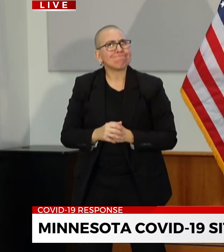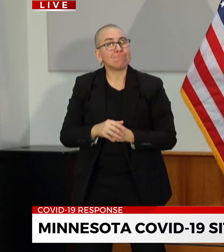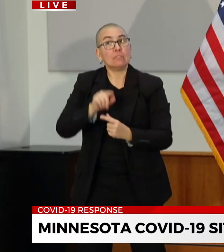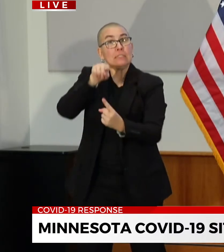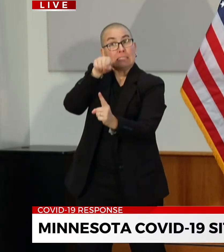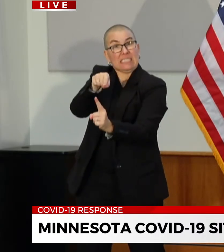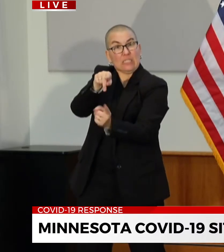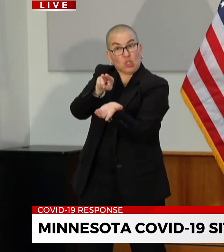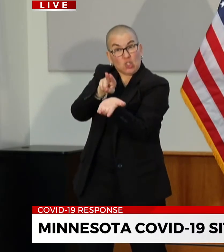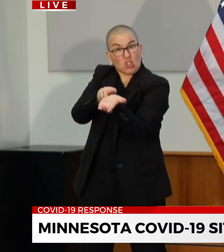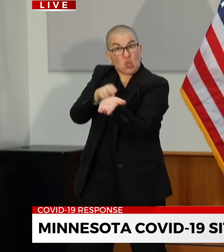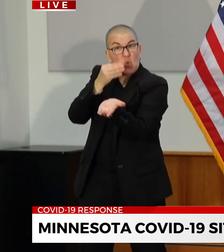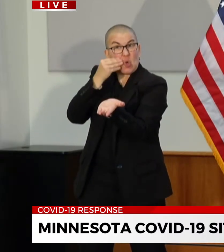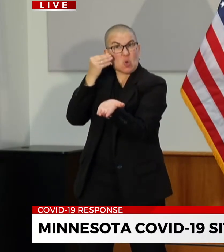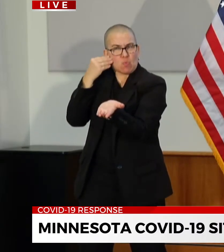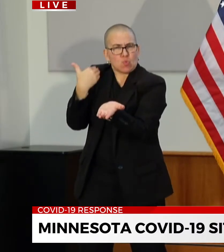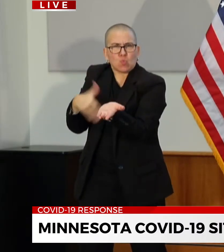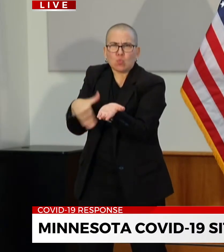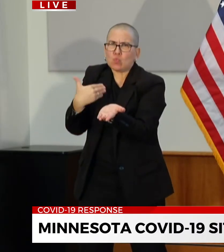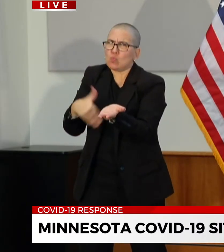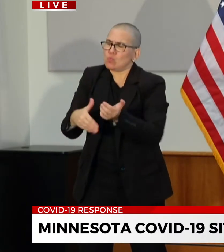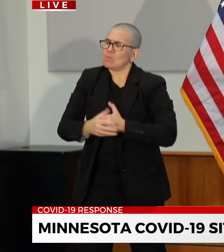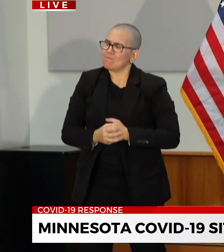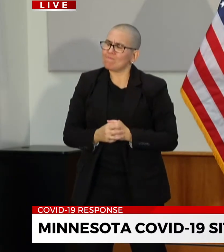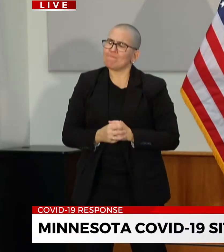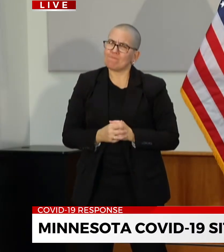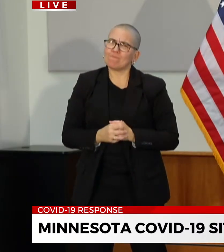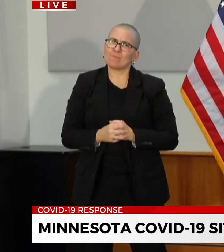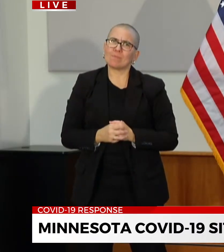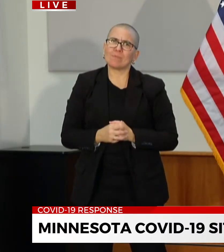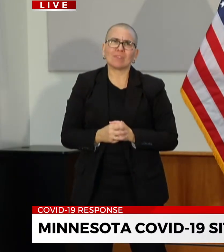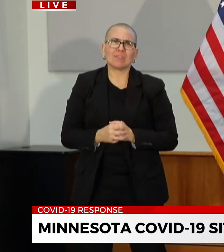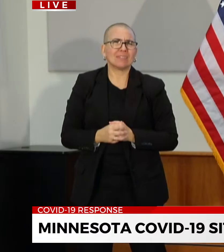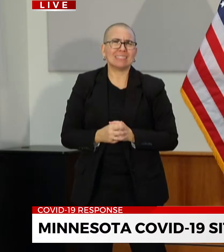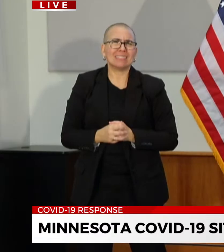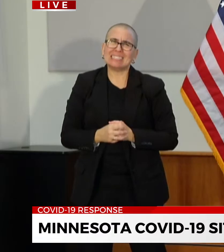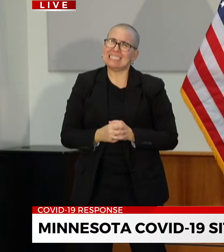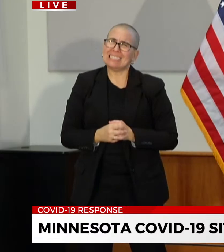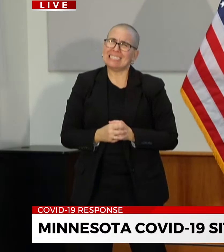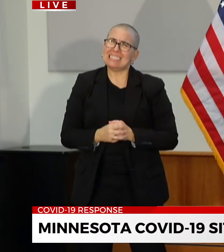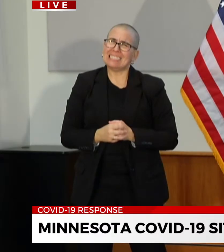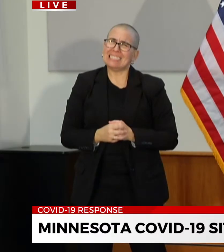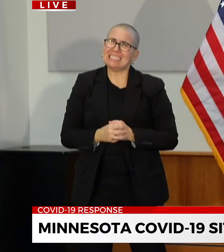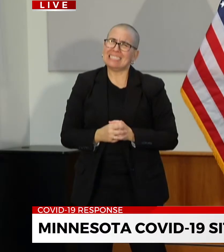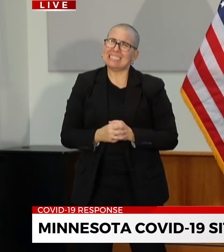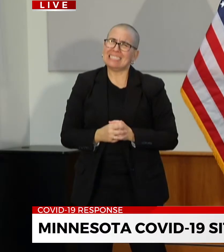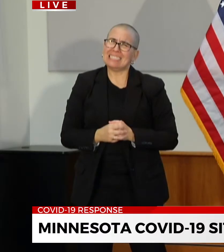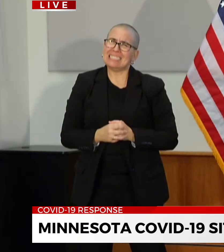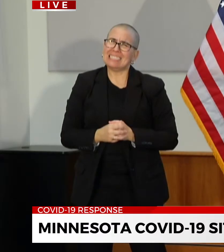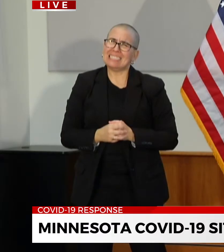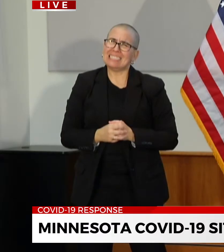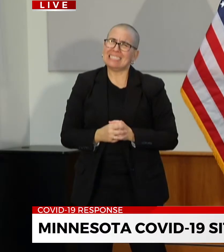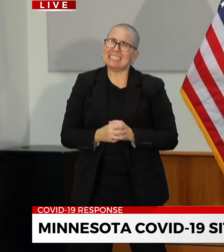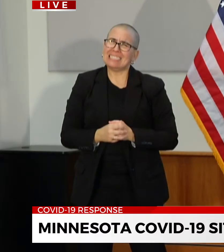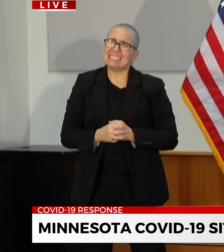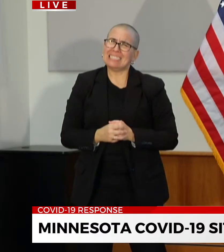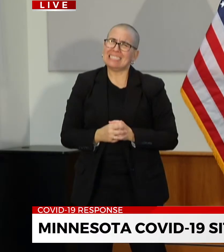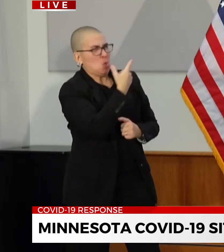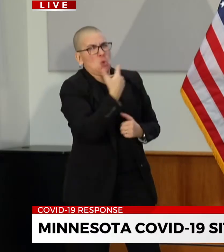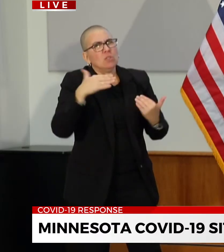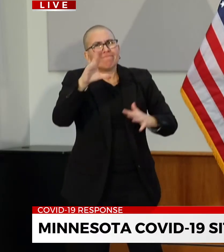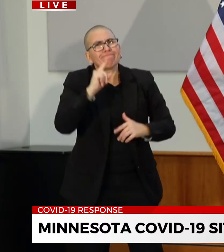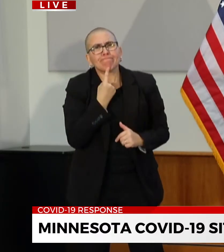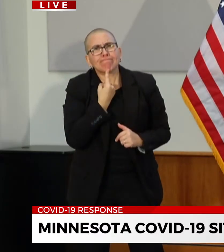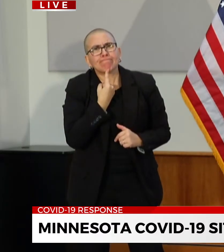you just a few minutes ago. But this really significant increase here, the green lines representing staff and the blue